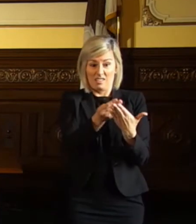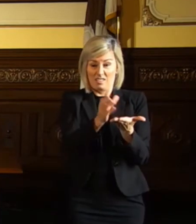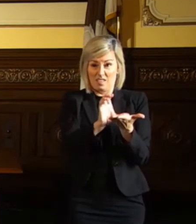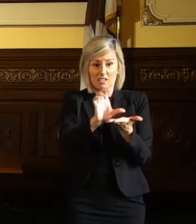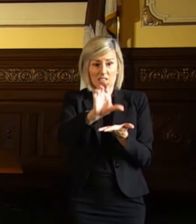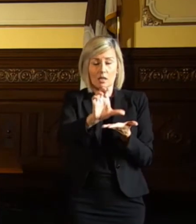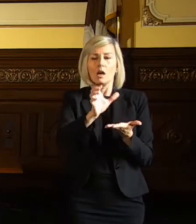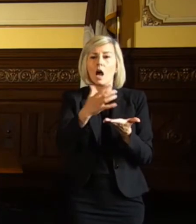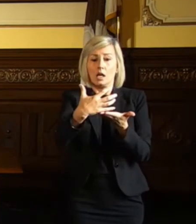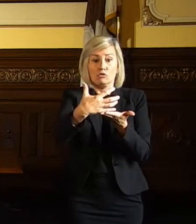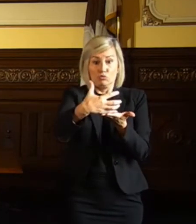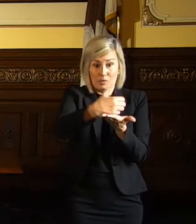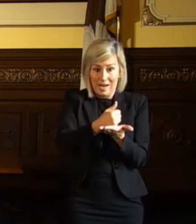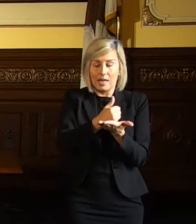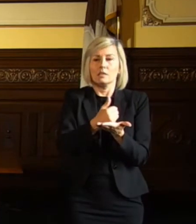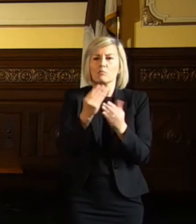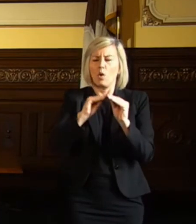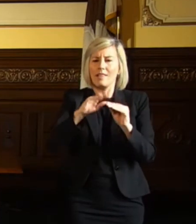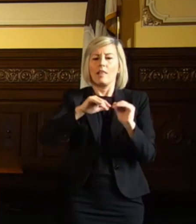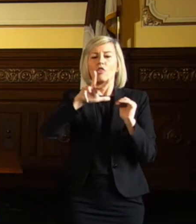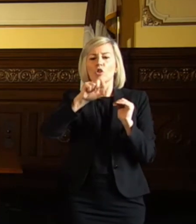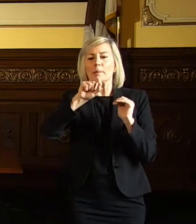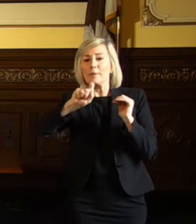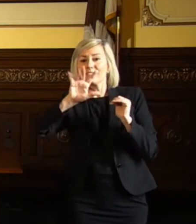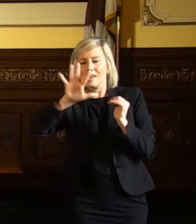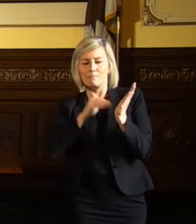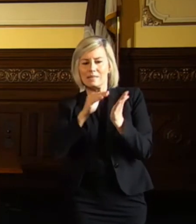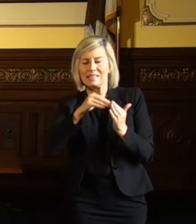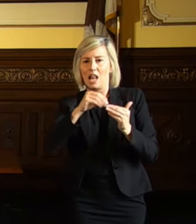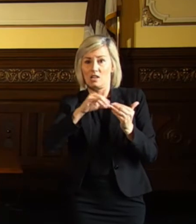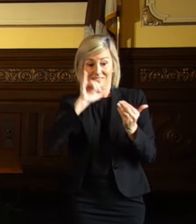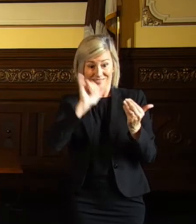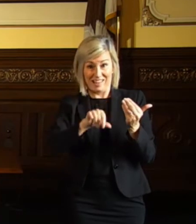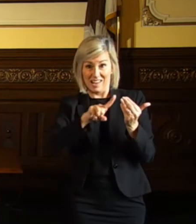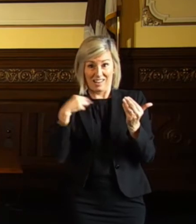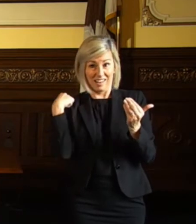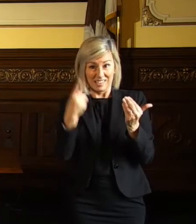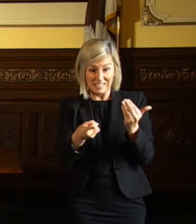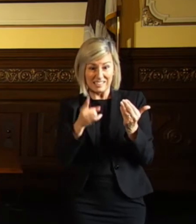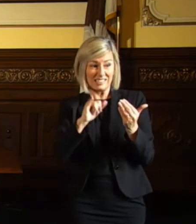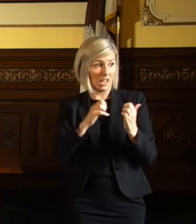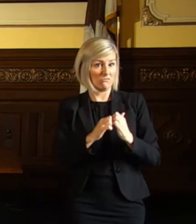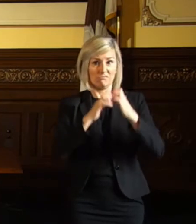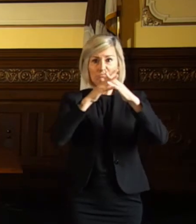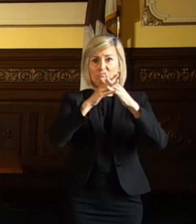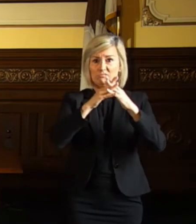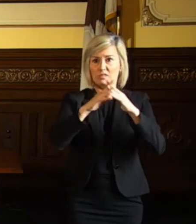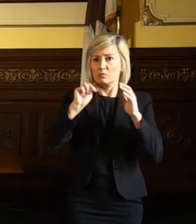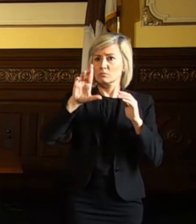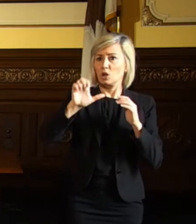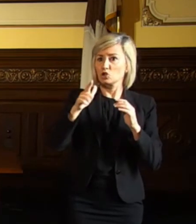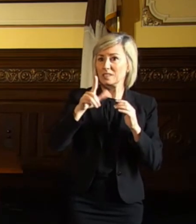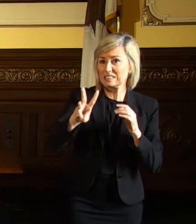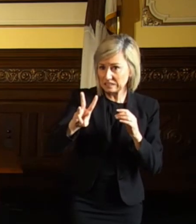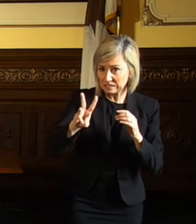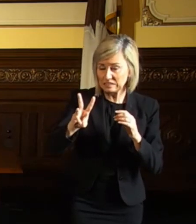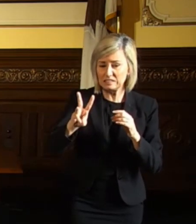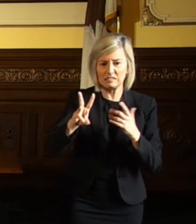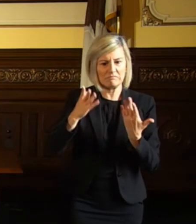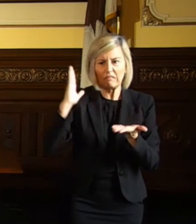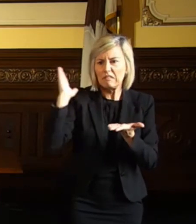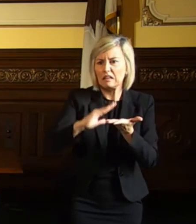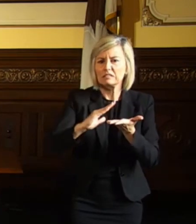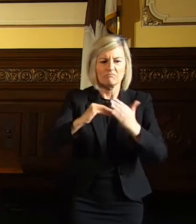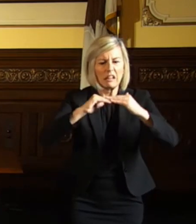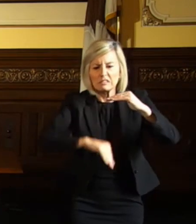than $30.5 million, and that's all just since the fund was launched on March 26th, less than